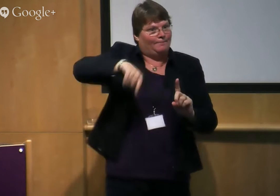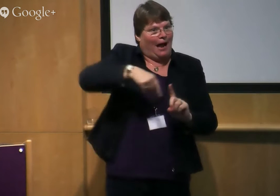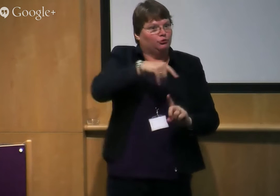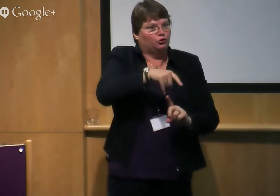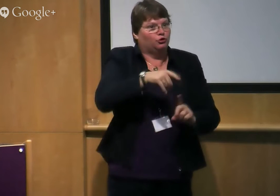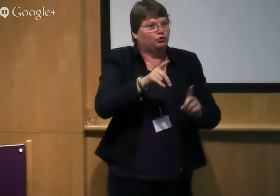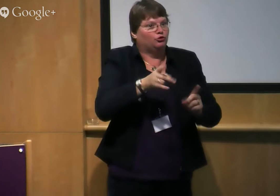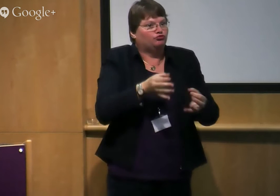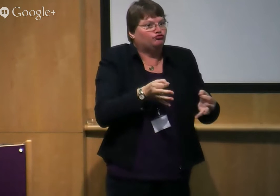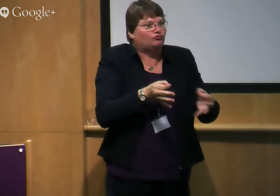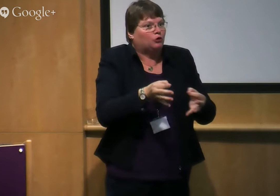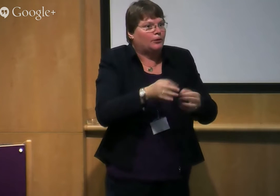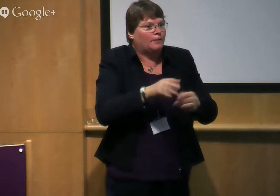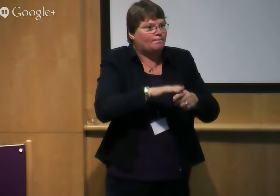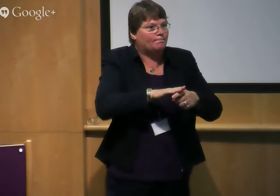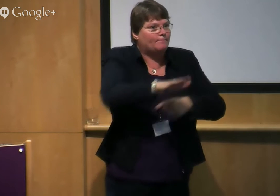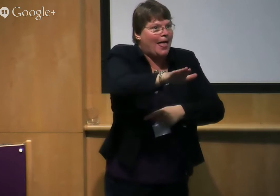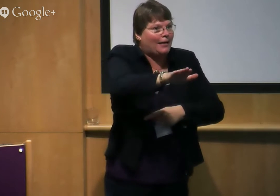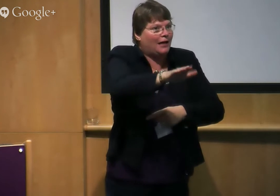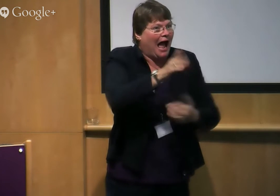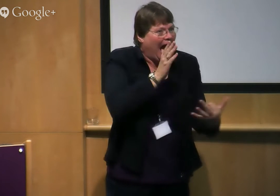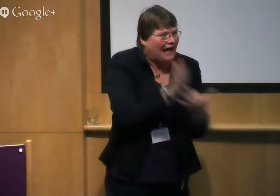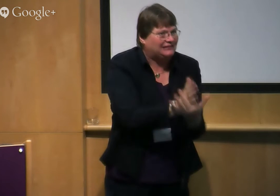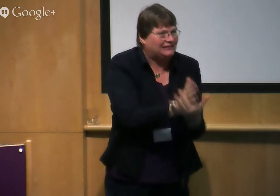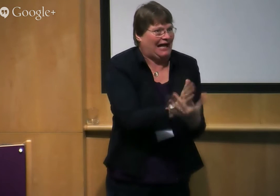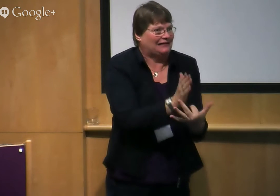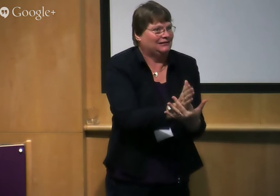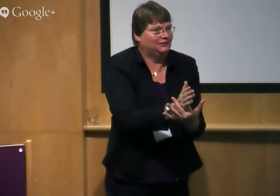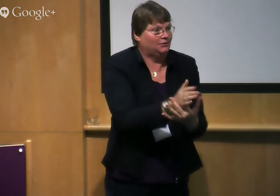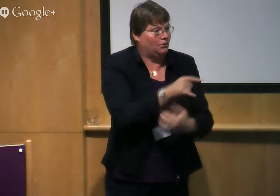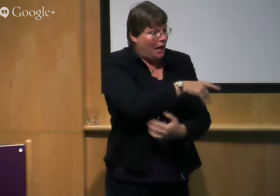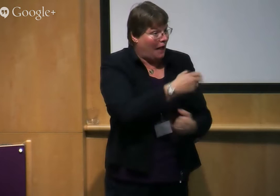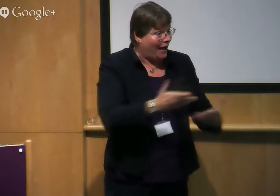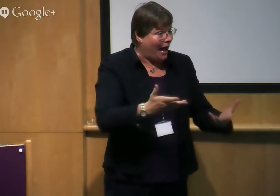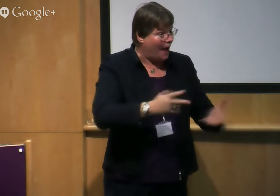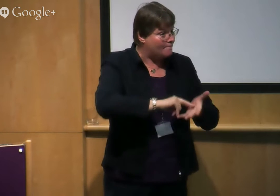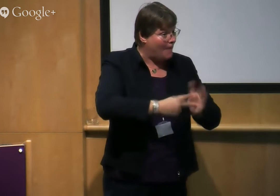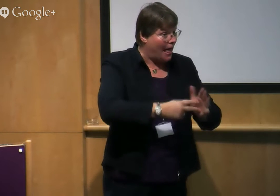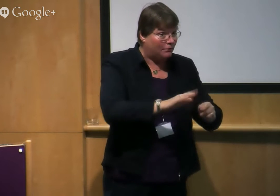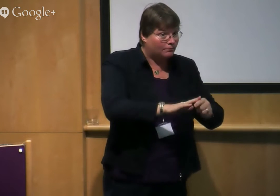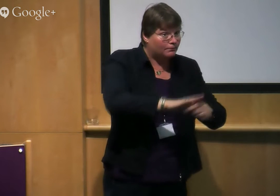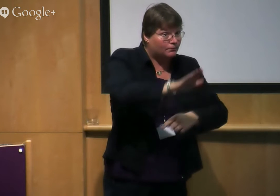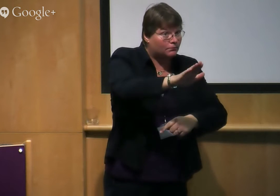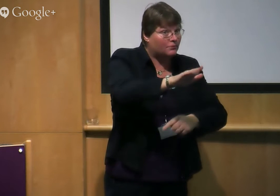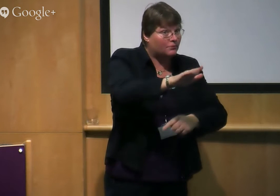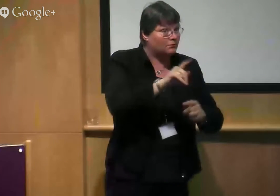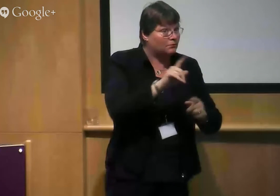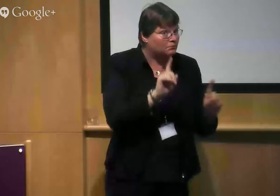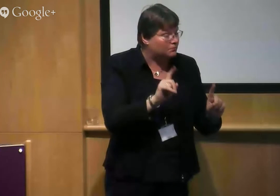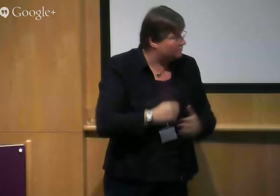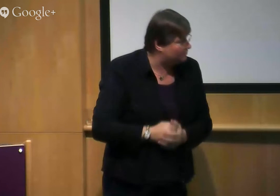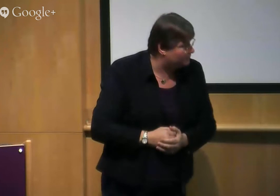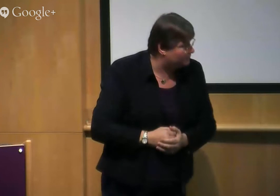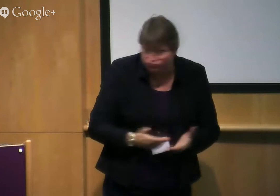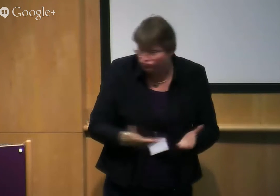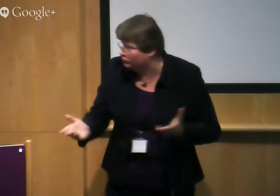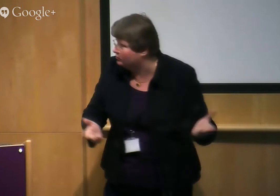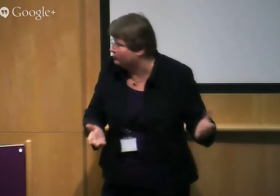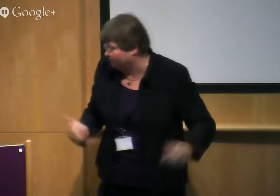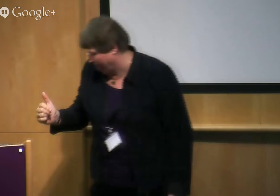fight to get good health services there. I think there needs to be a good strategy of an access plan. So what is your long-term plans